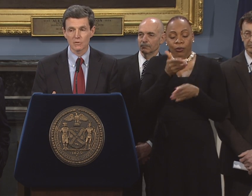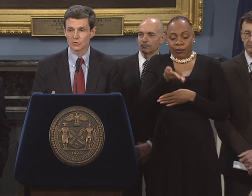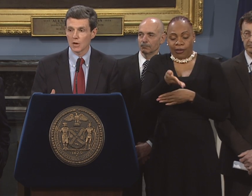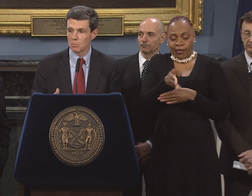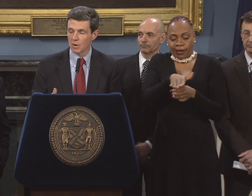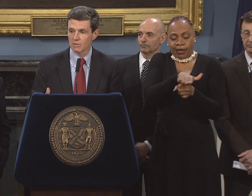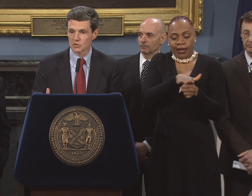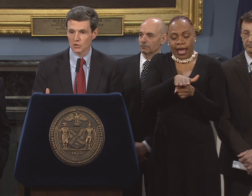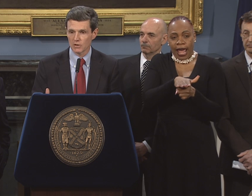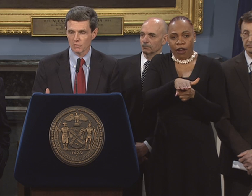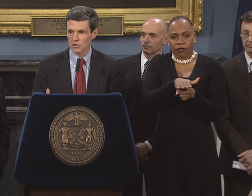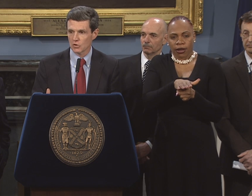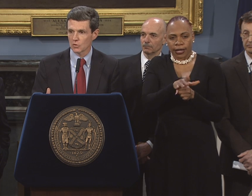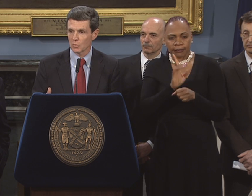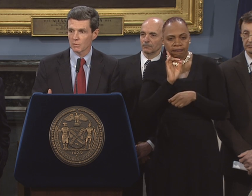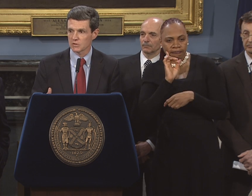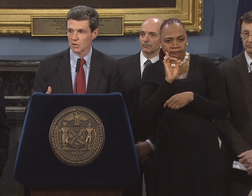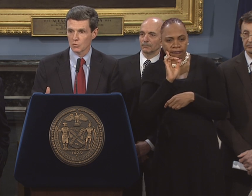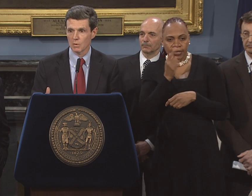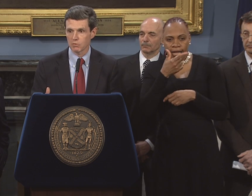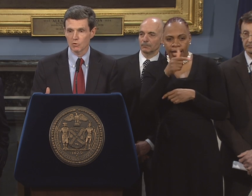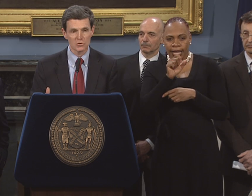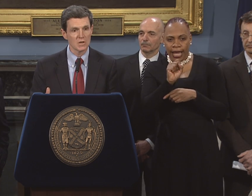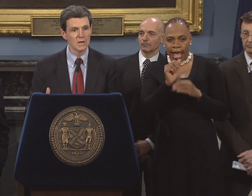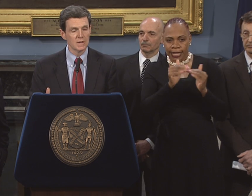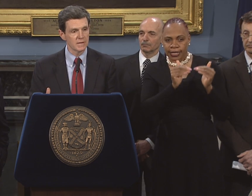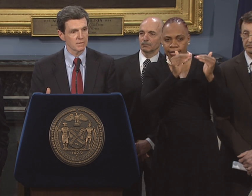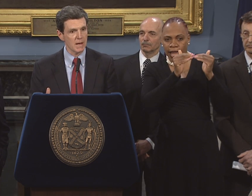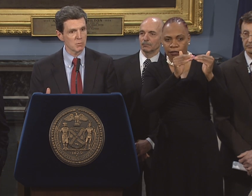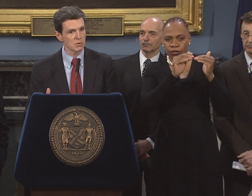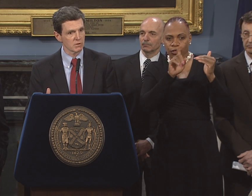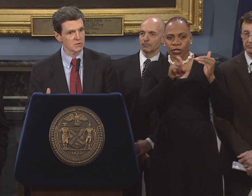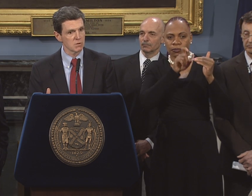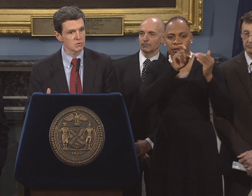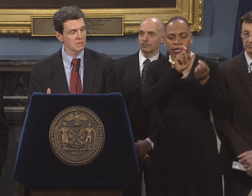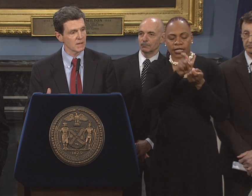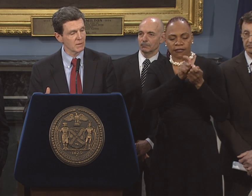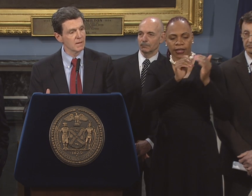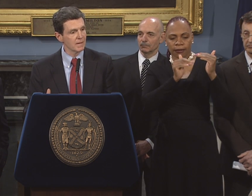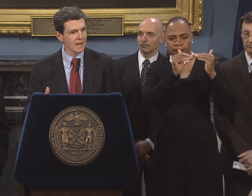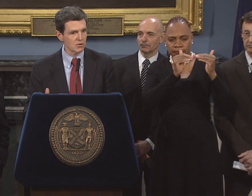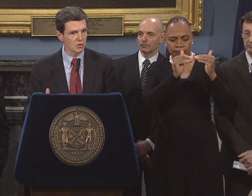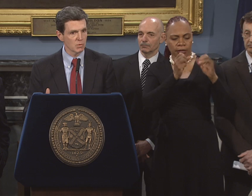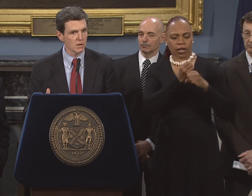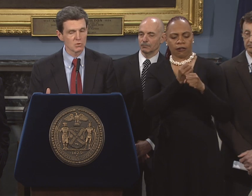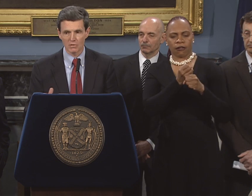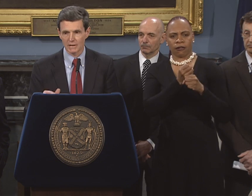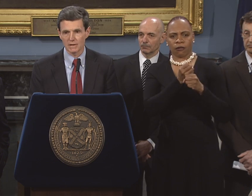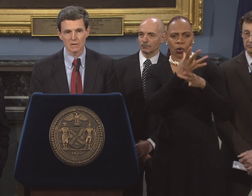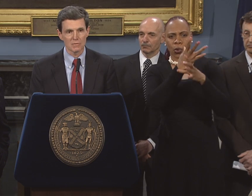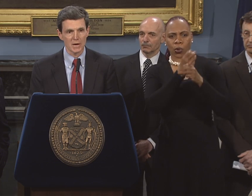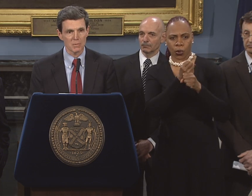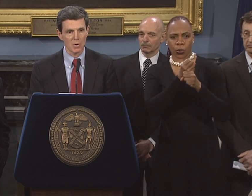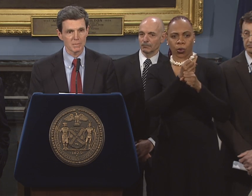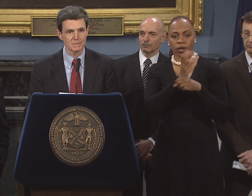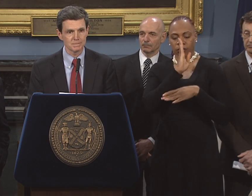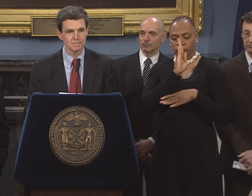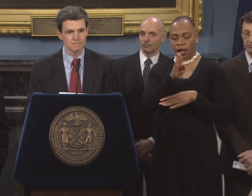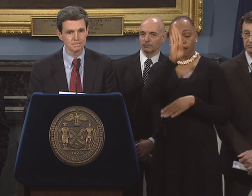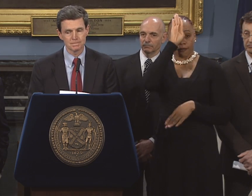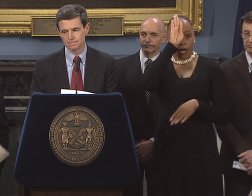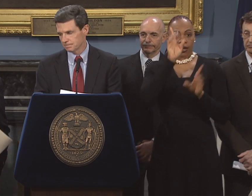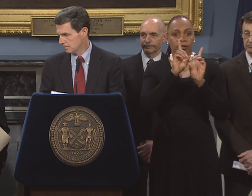gas levels above a certain threshold where we start to approach the flammable or explosive limit, that too would go directly to the fire